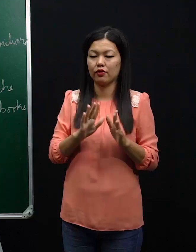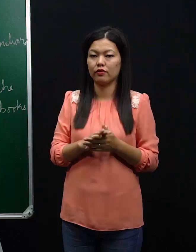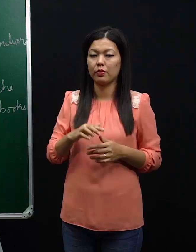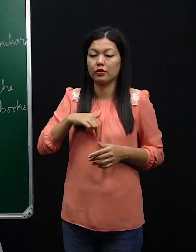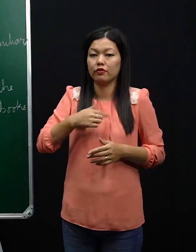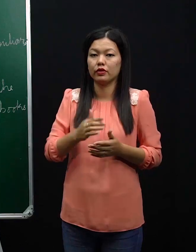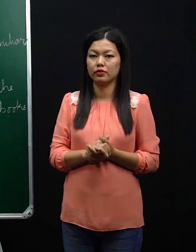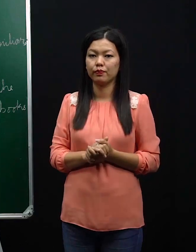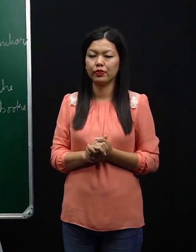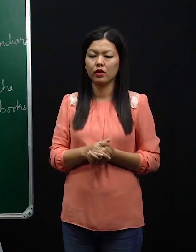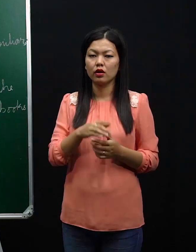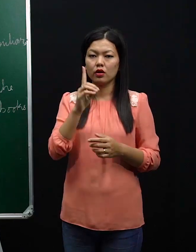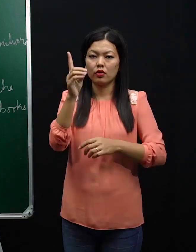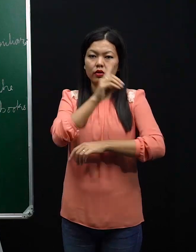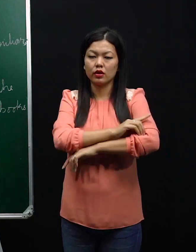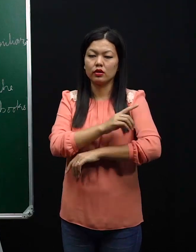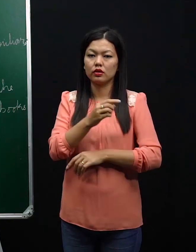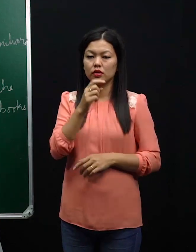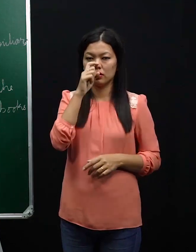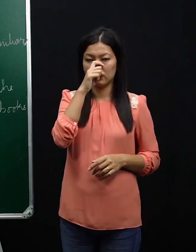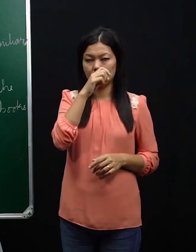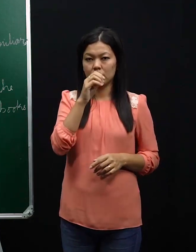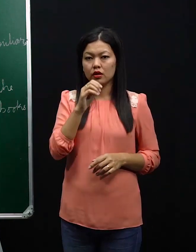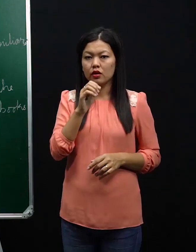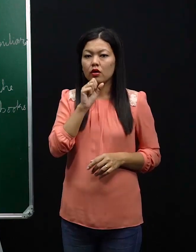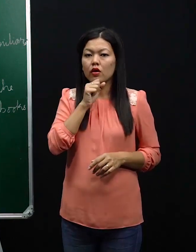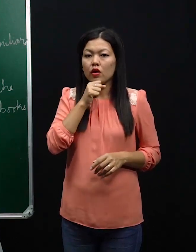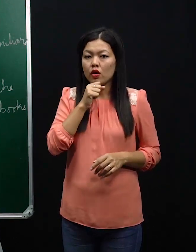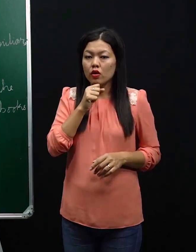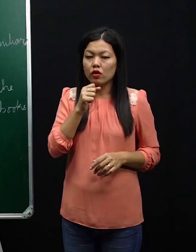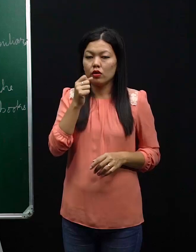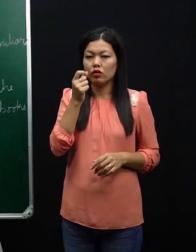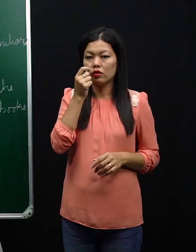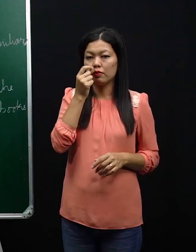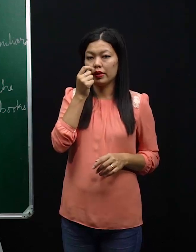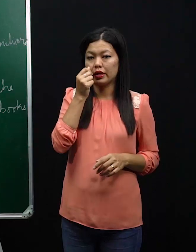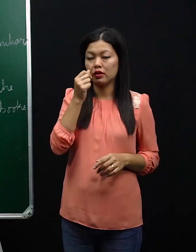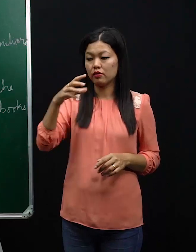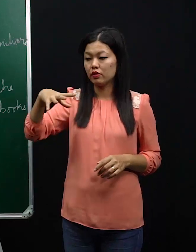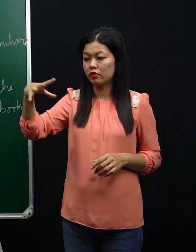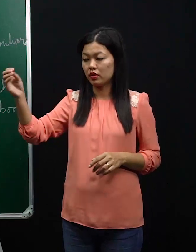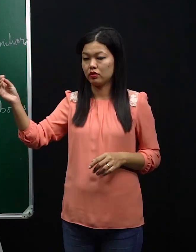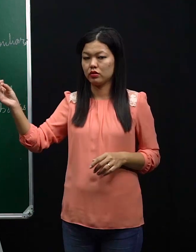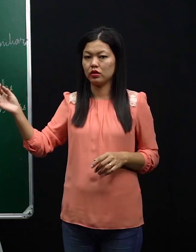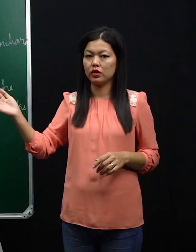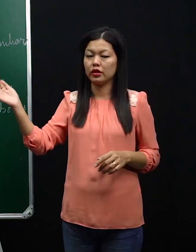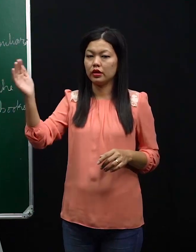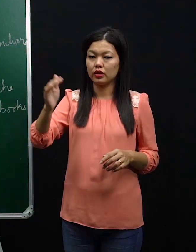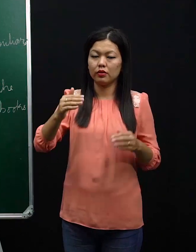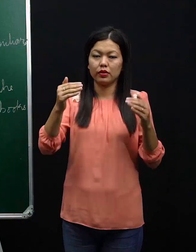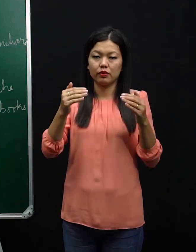at your home tonight?" That's what he said. And then this gentleman, this old man that is Ernest, was